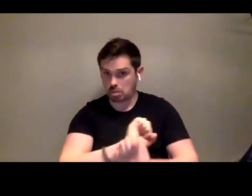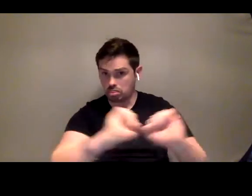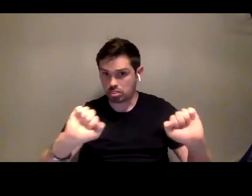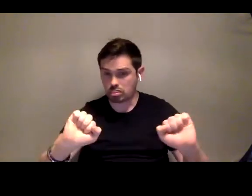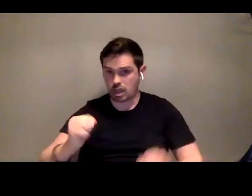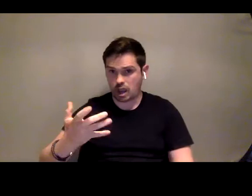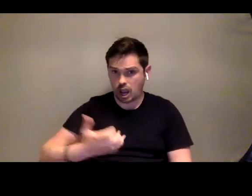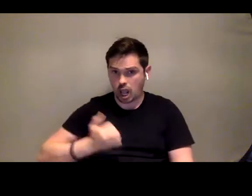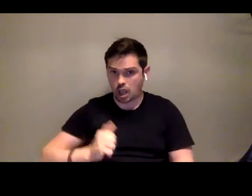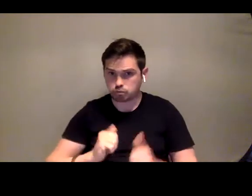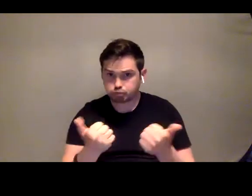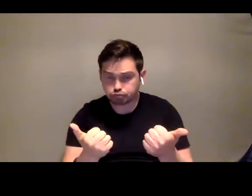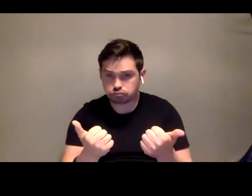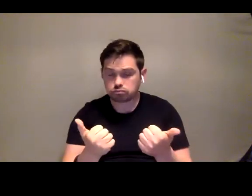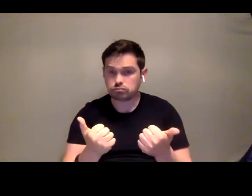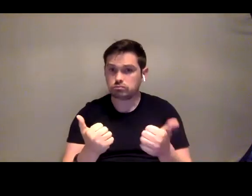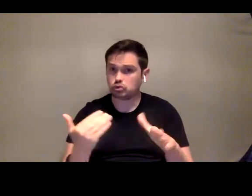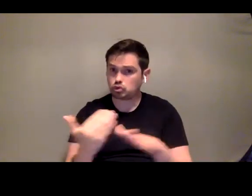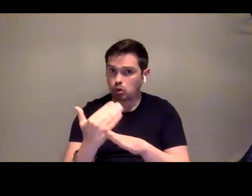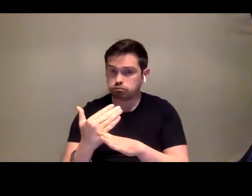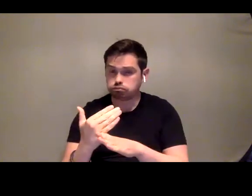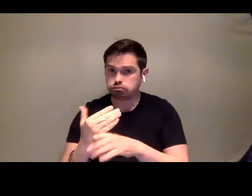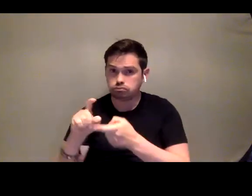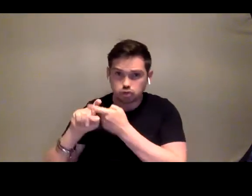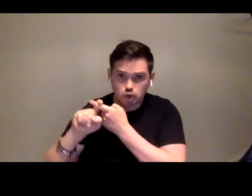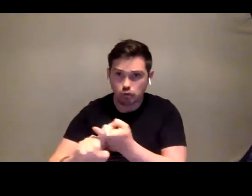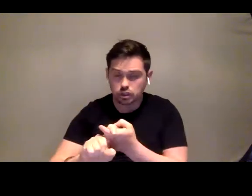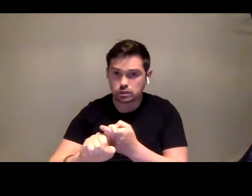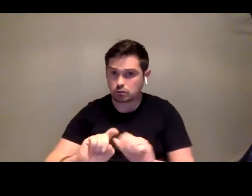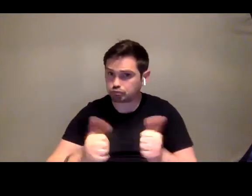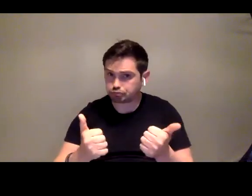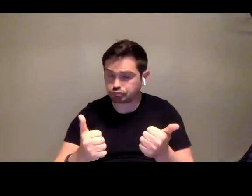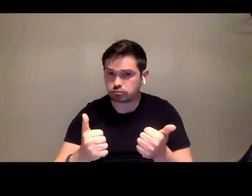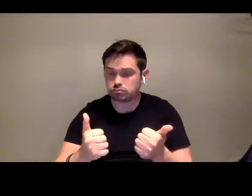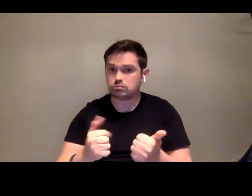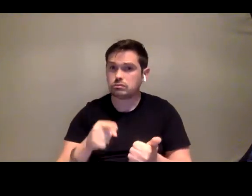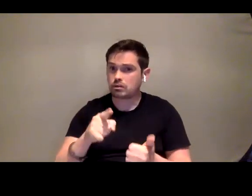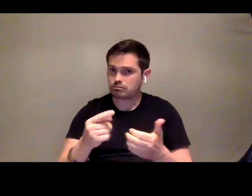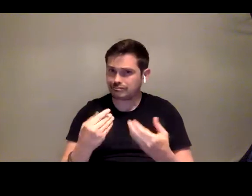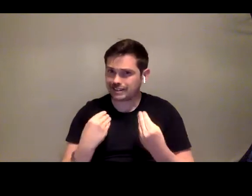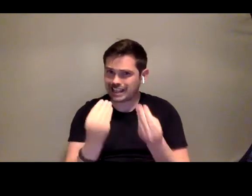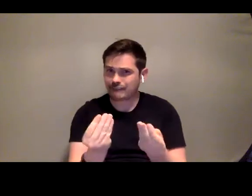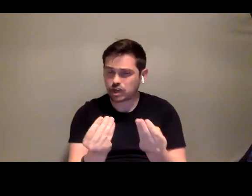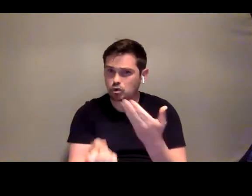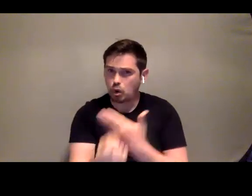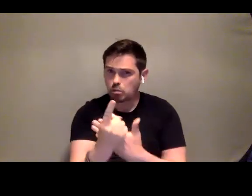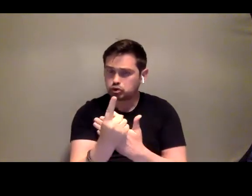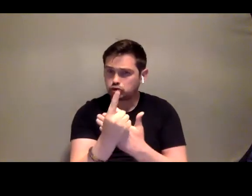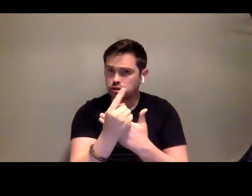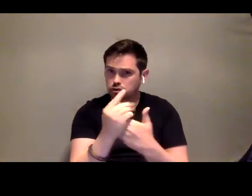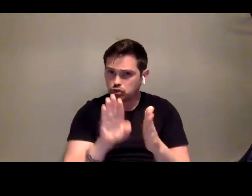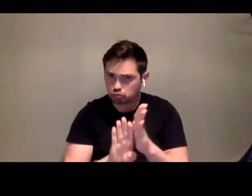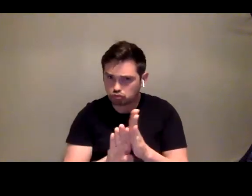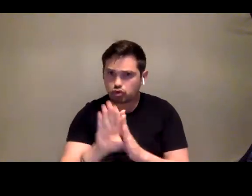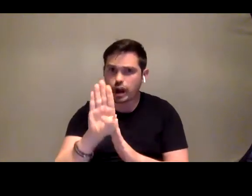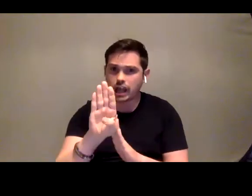Do they get job security? Are they being given opportunities for progression, for training? Are they working healthy